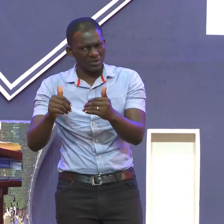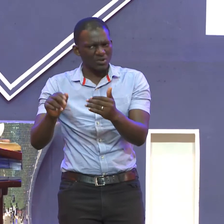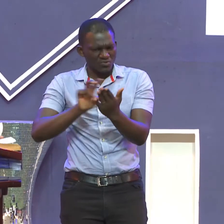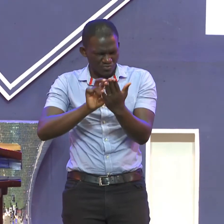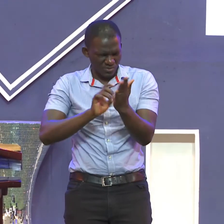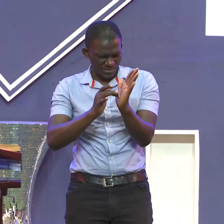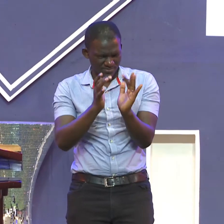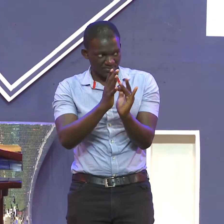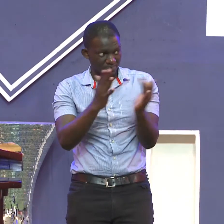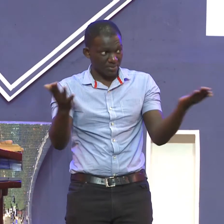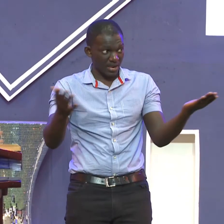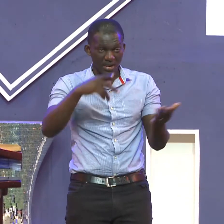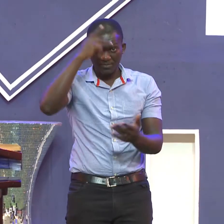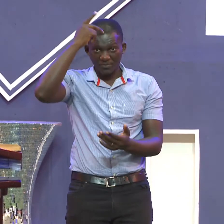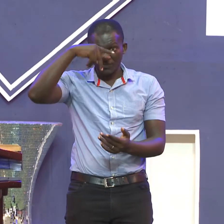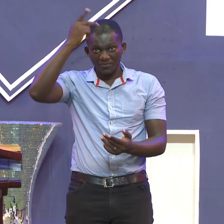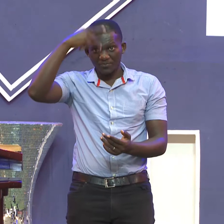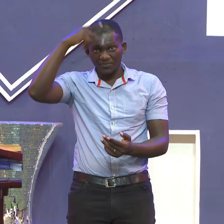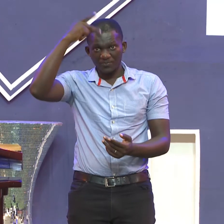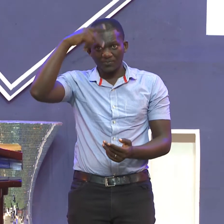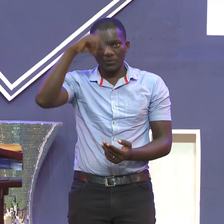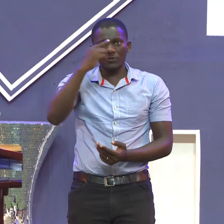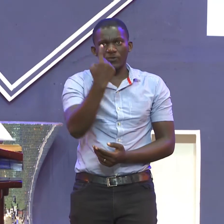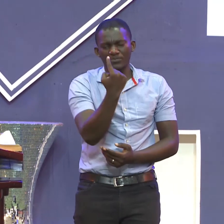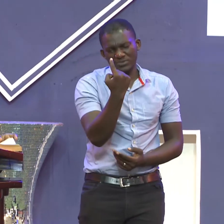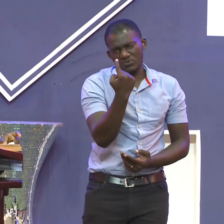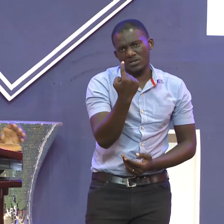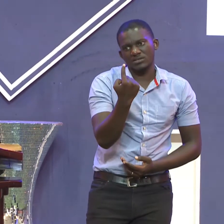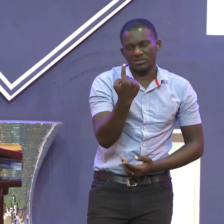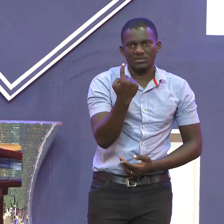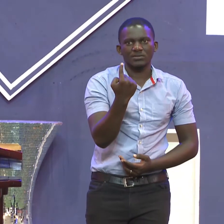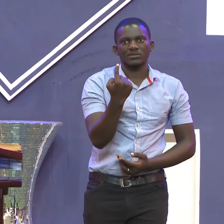you at least in the book of Proverbs.